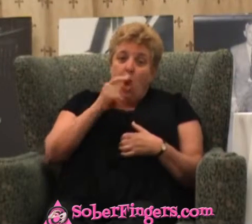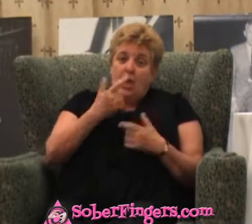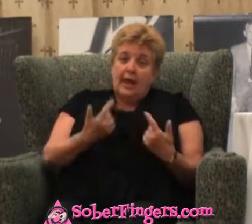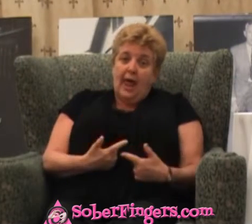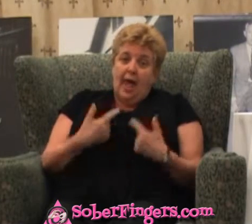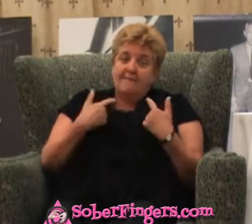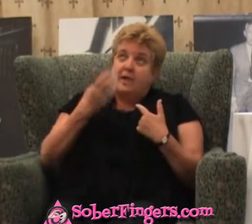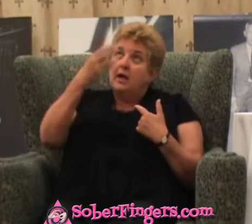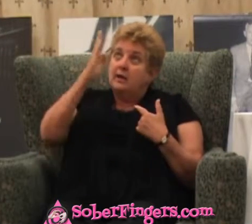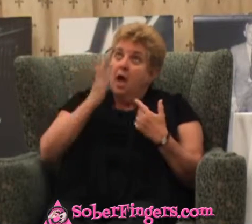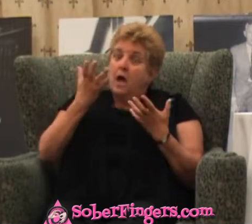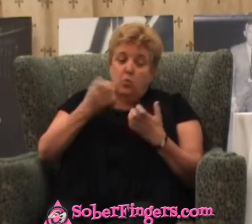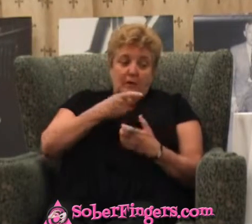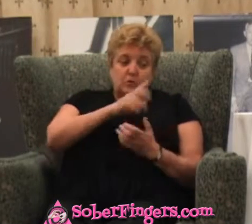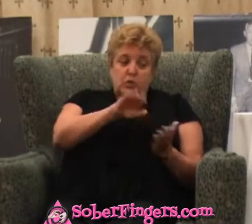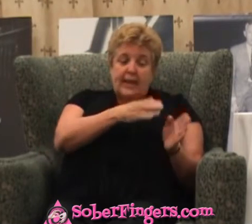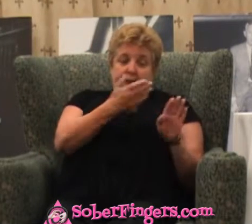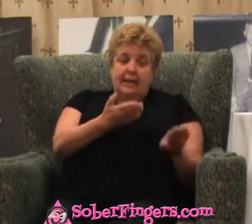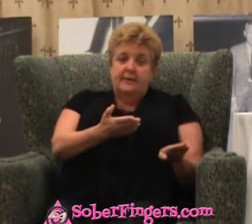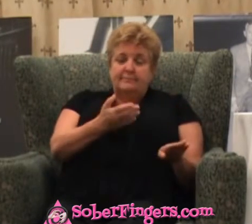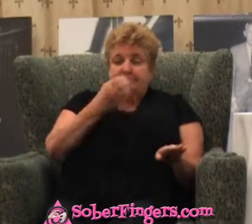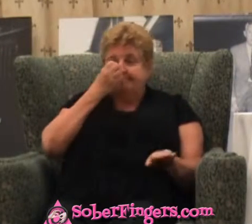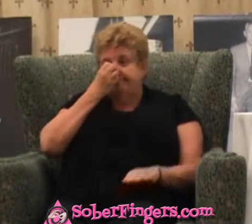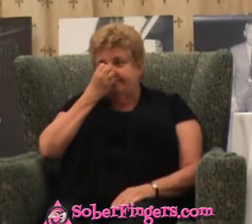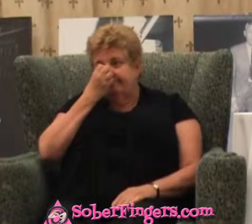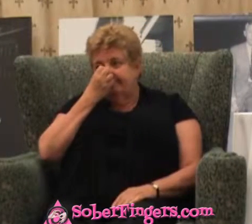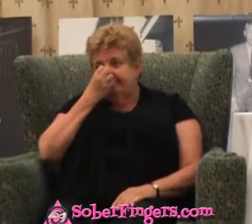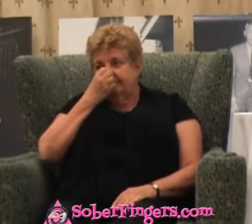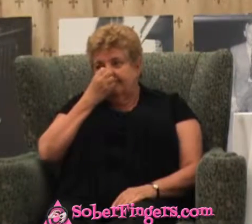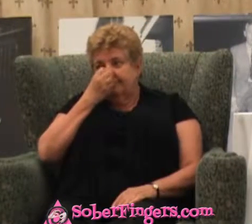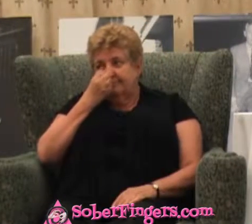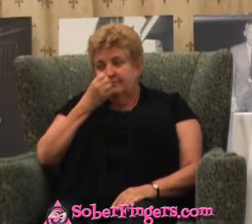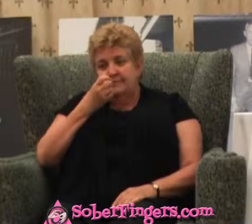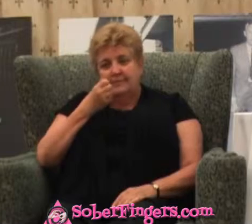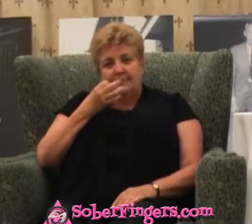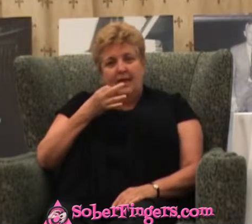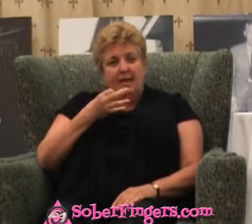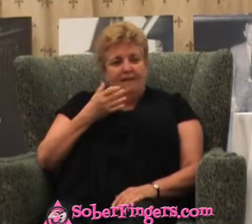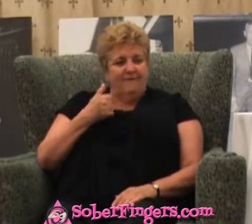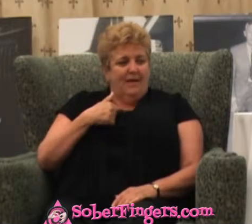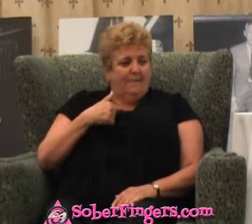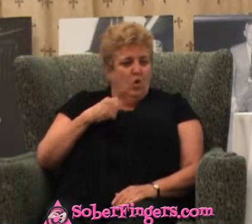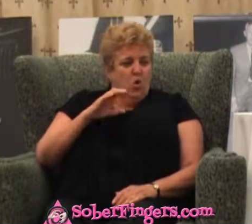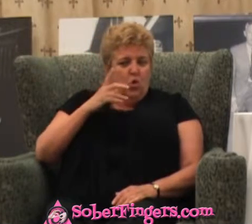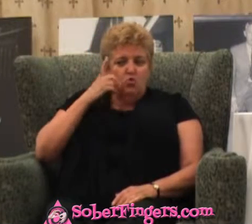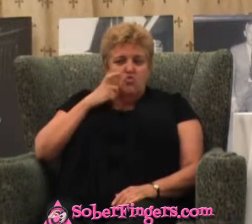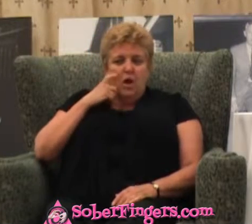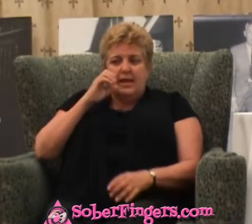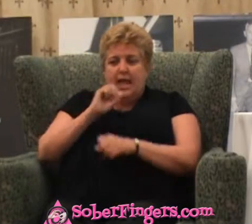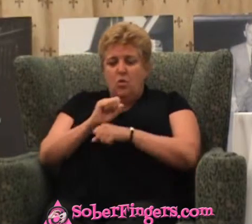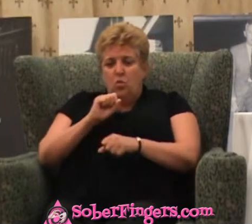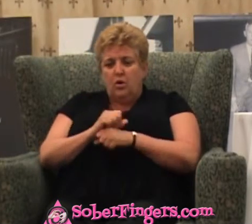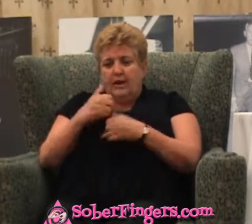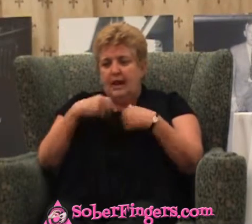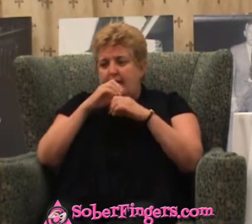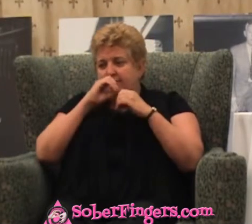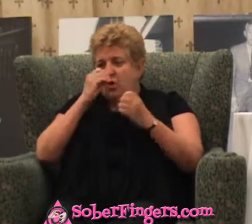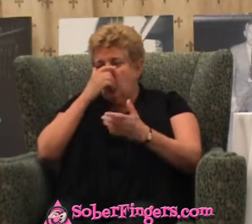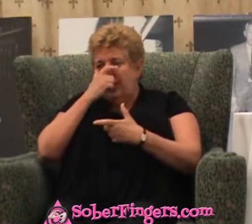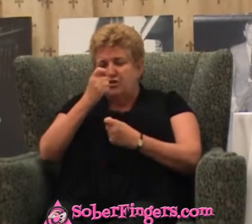My life was unmanageable if I'm not making my bed, if I'm crying at work, if I have no interest in anything, if I'm not present